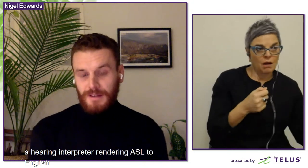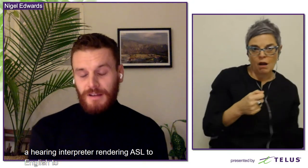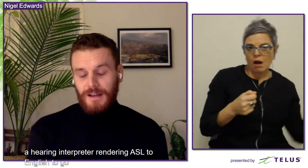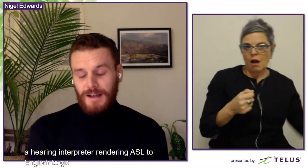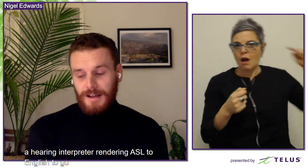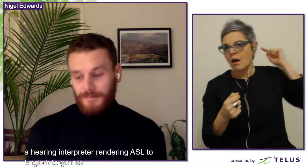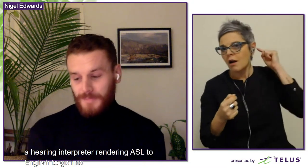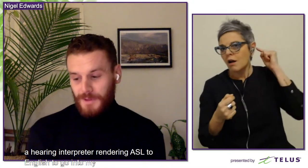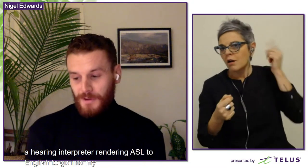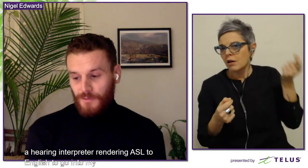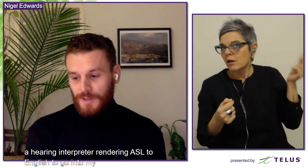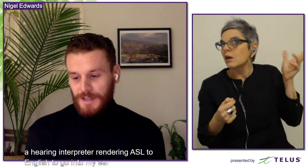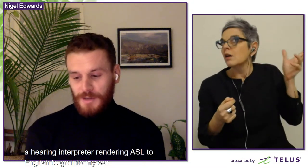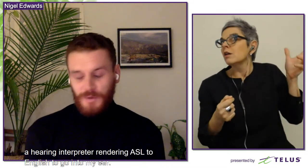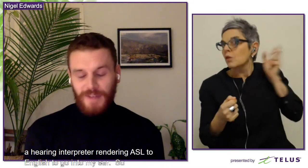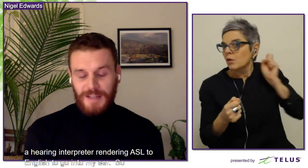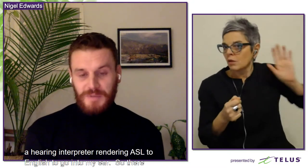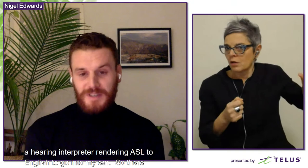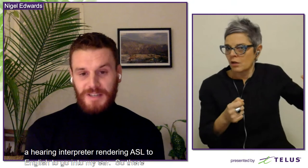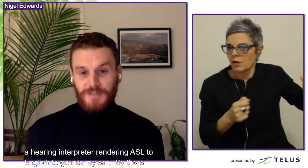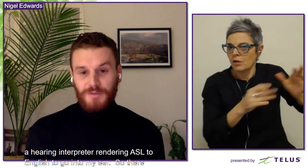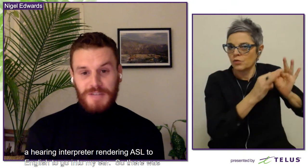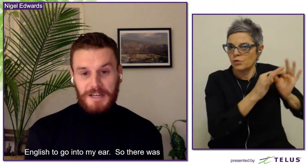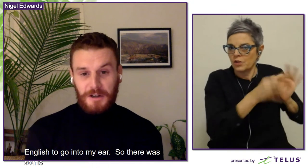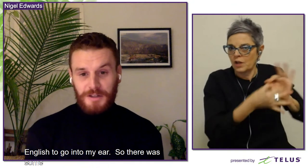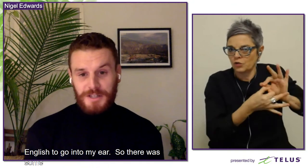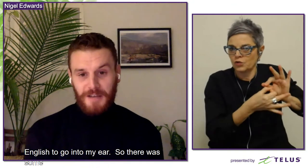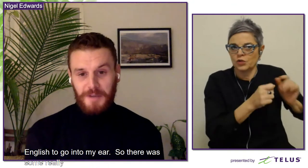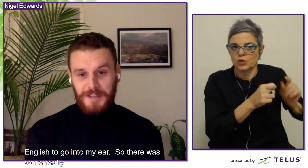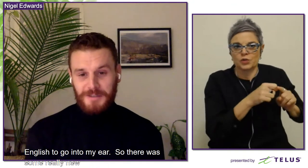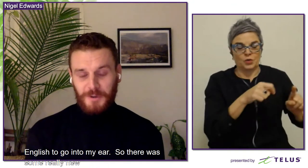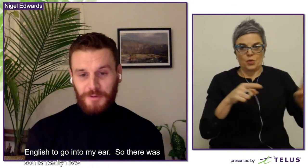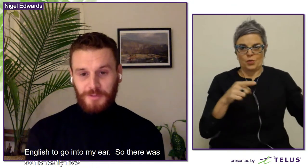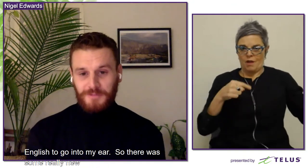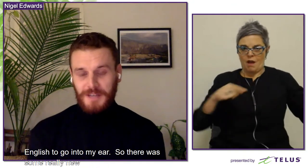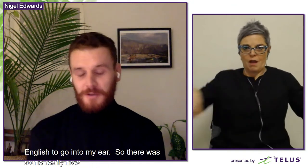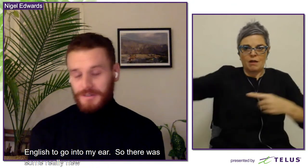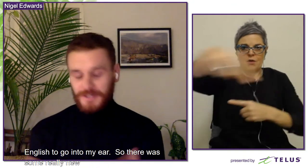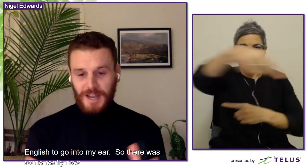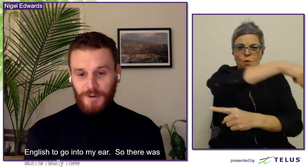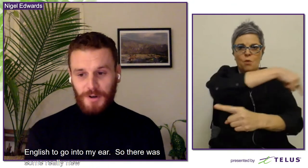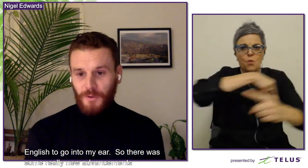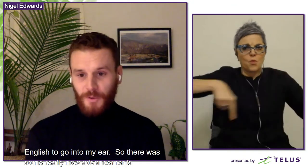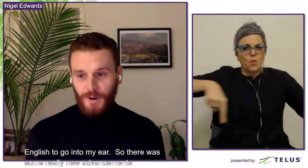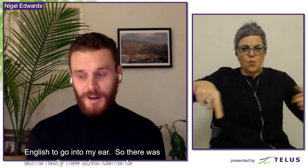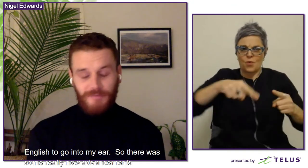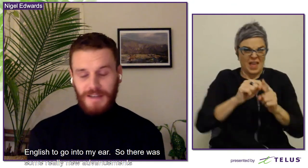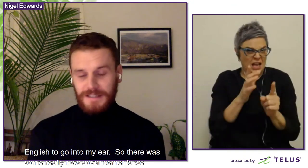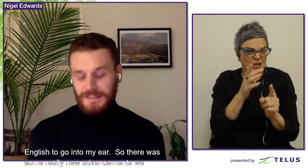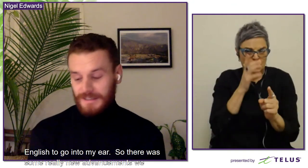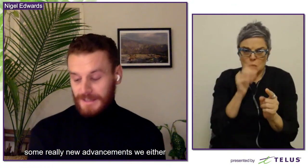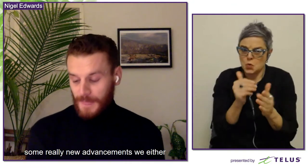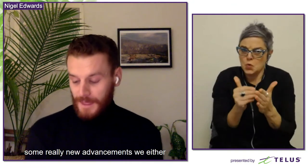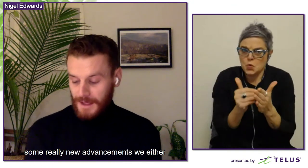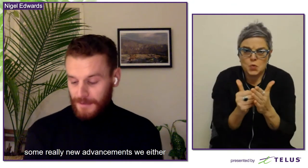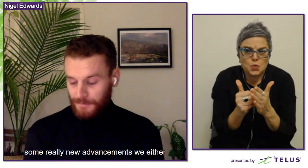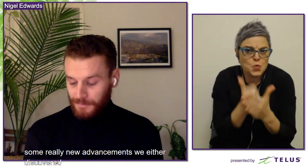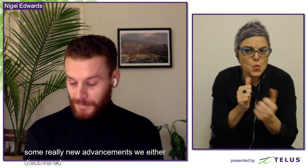was some really new advancements in interview technology that we sort of either discovered or